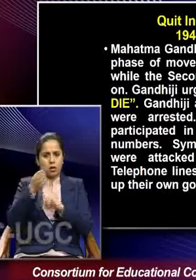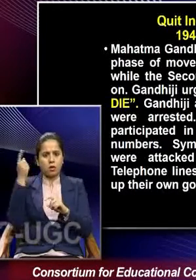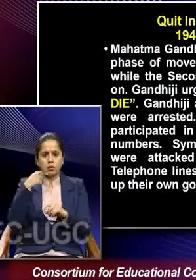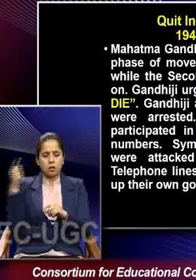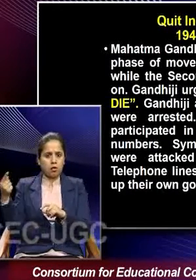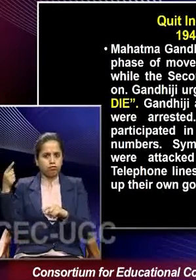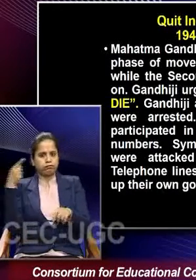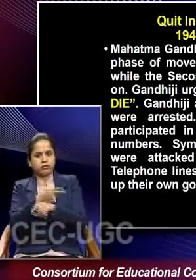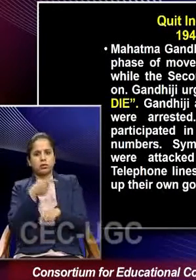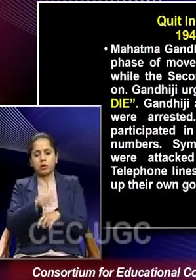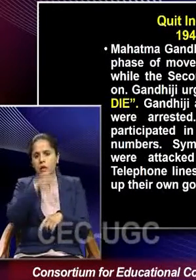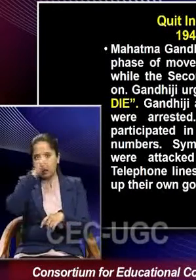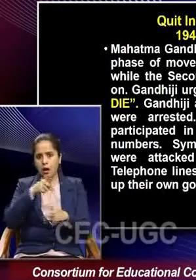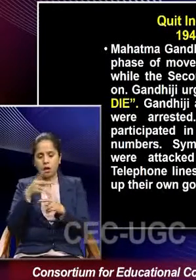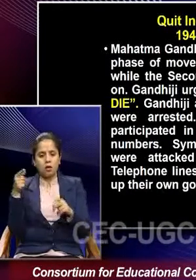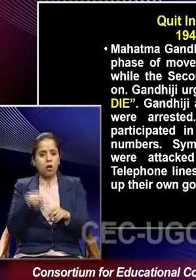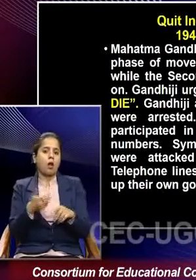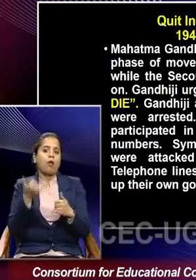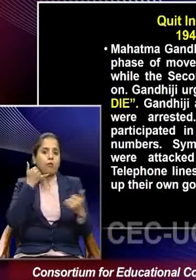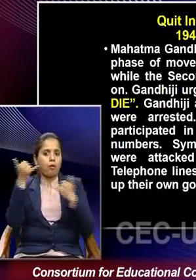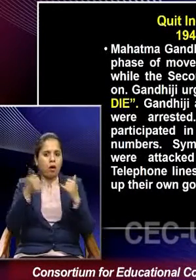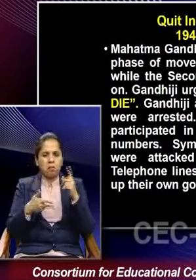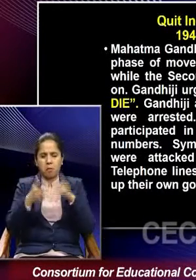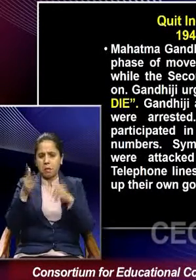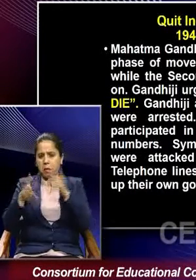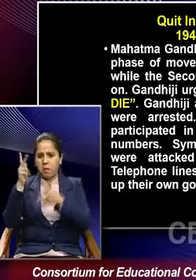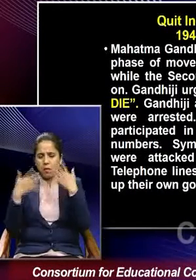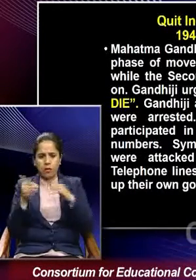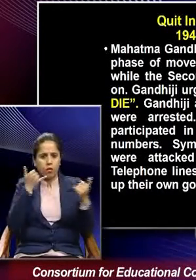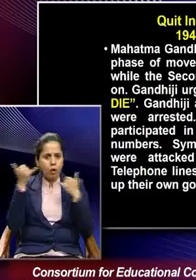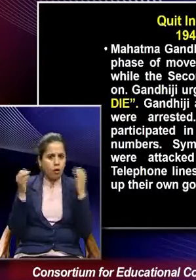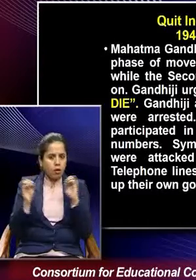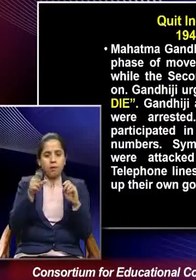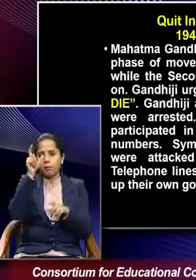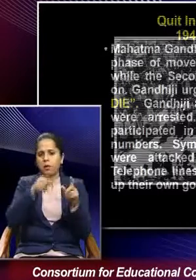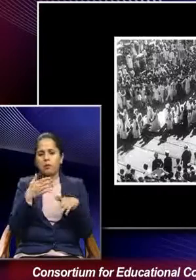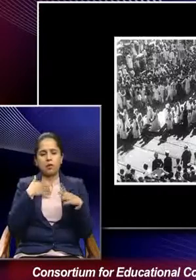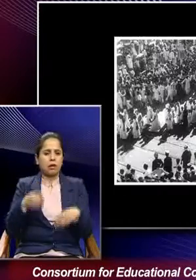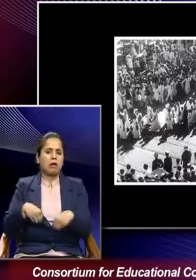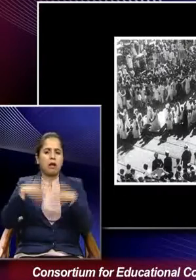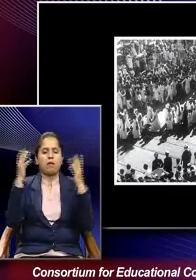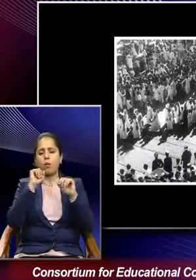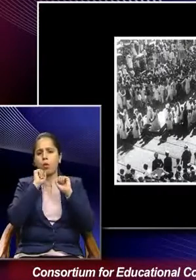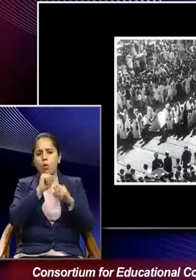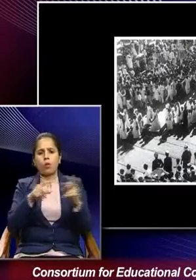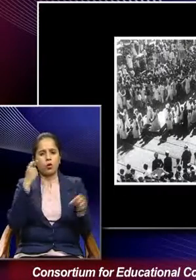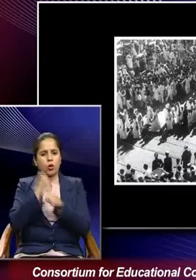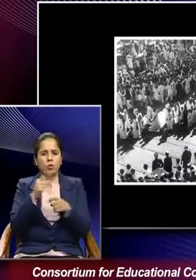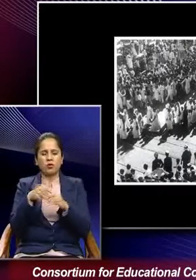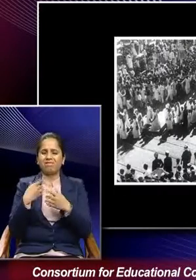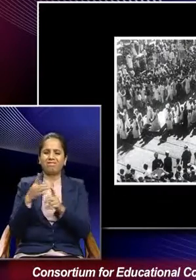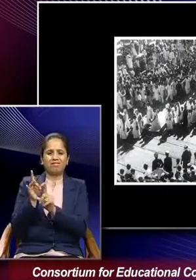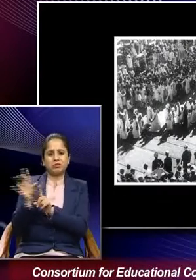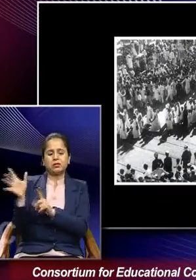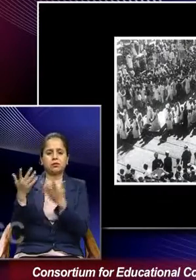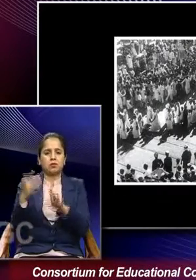all over the country. Telephone lines were cut off and people gave up their government jobs,